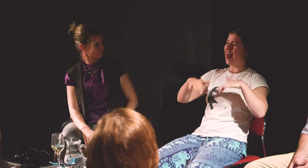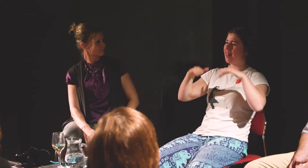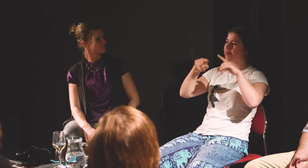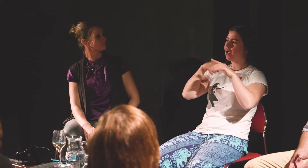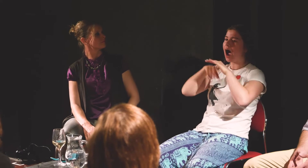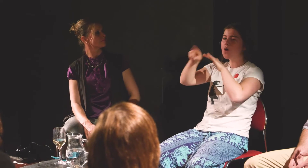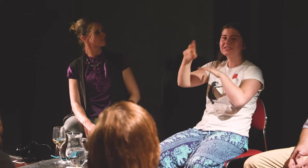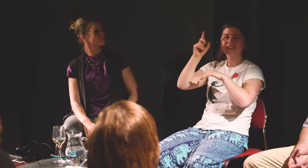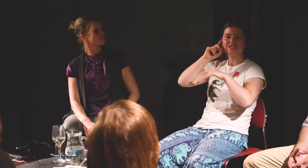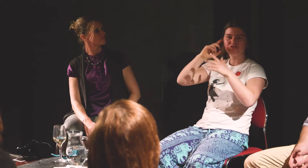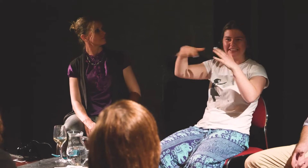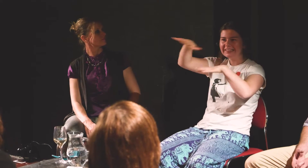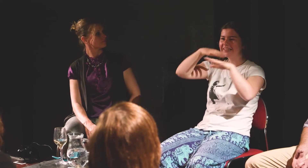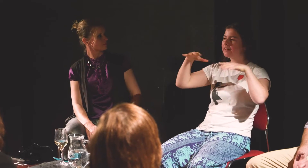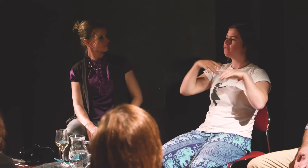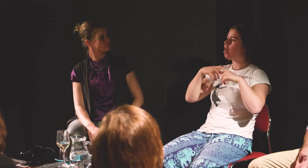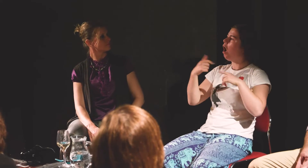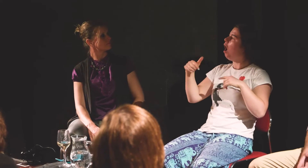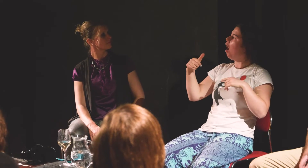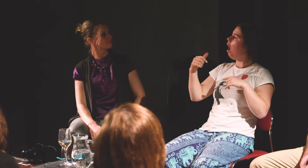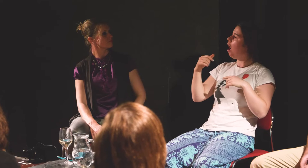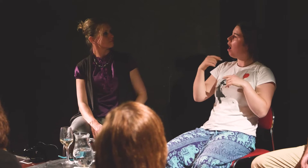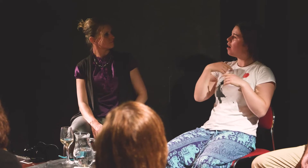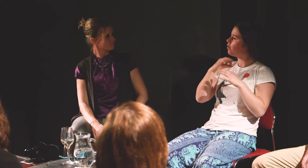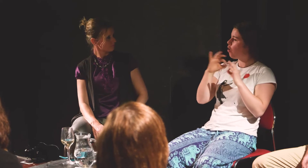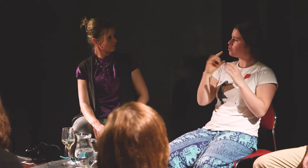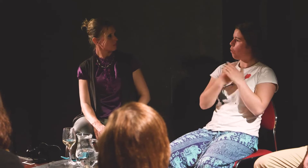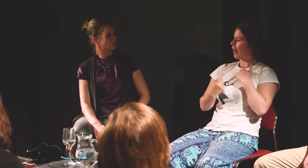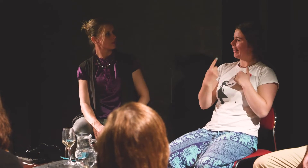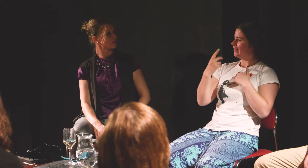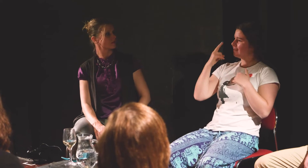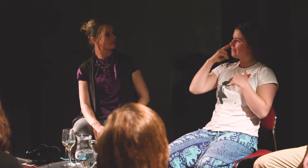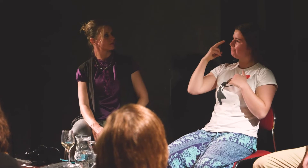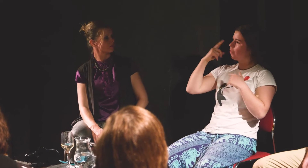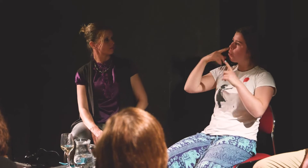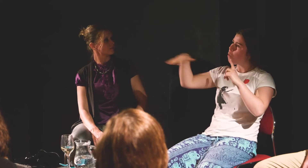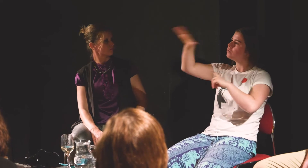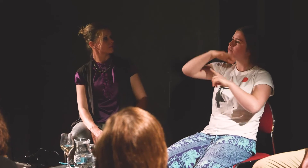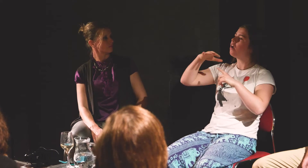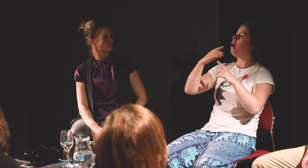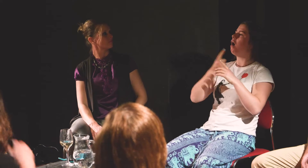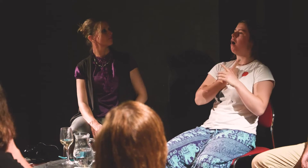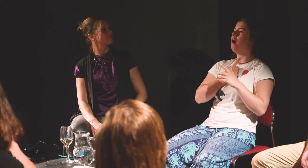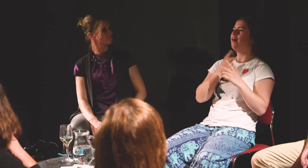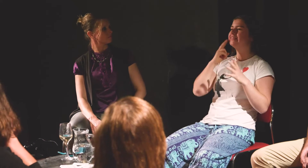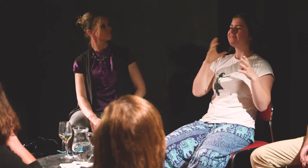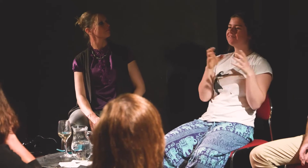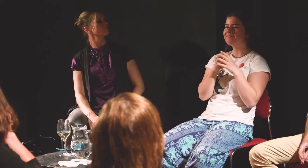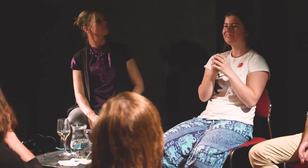was deaf because everyone that I knew signed. And then when I got out into the hearing world when I was older, I realised that the world wasn't only deaf